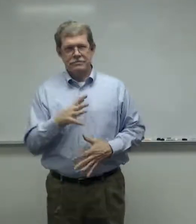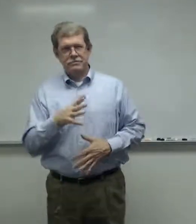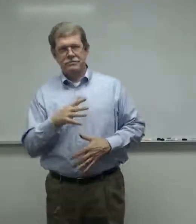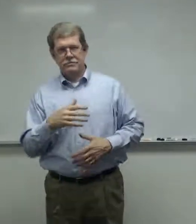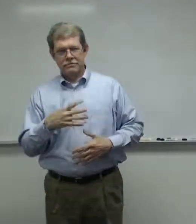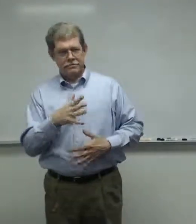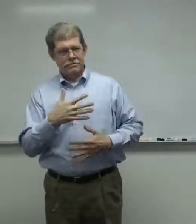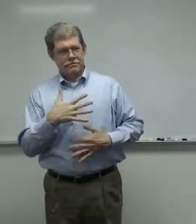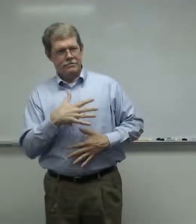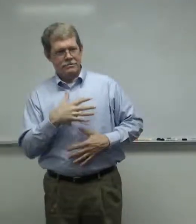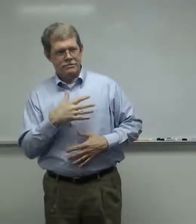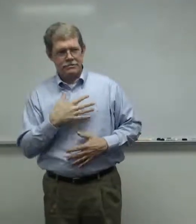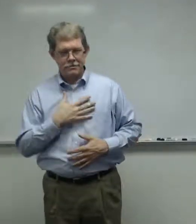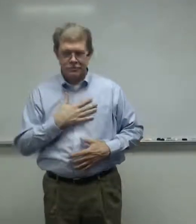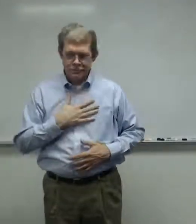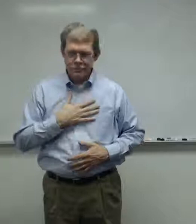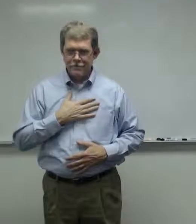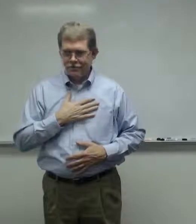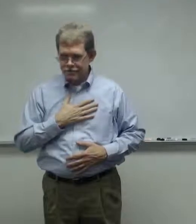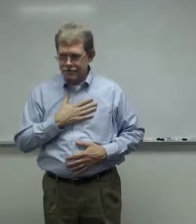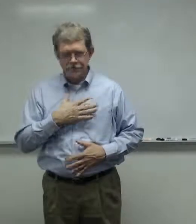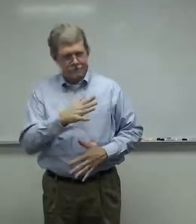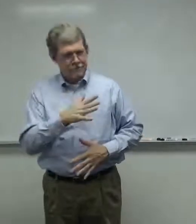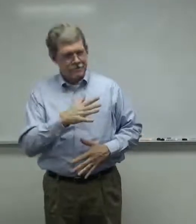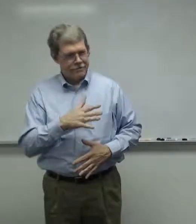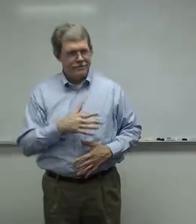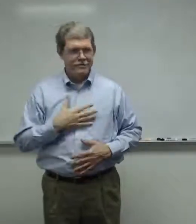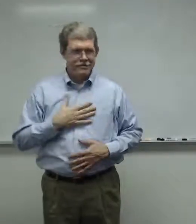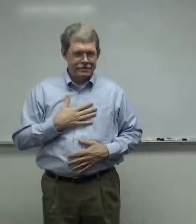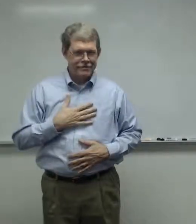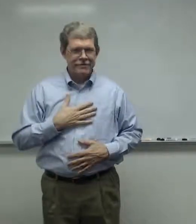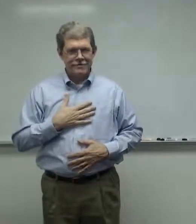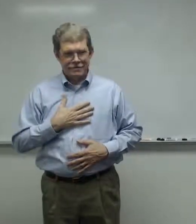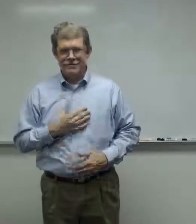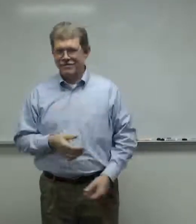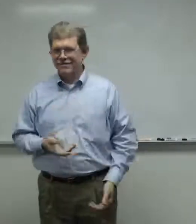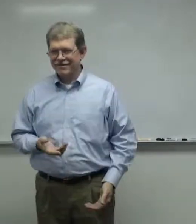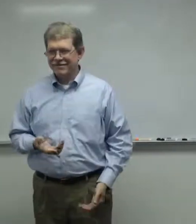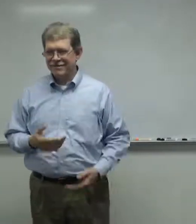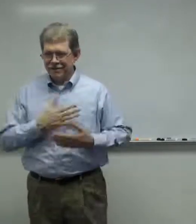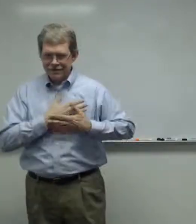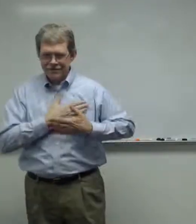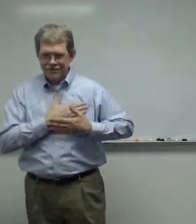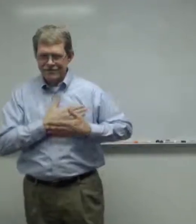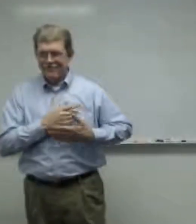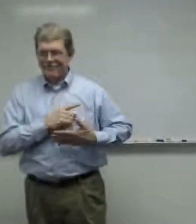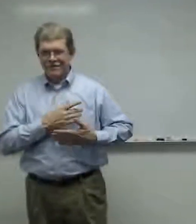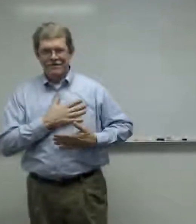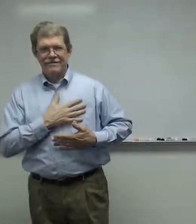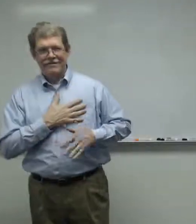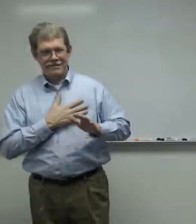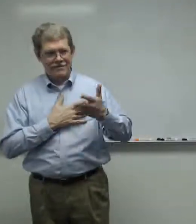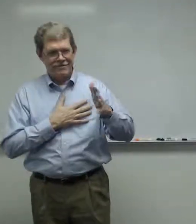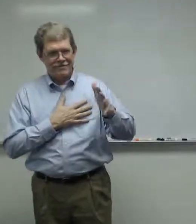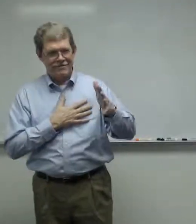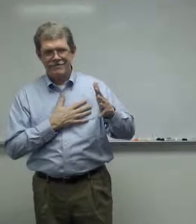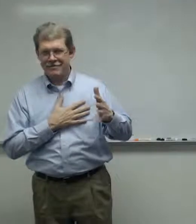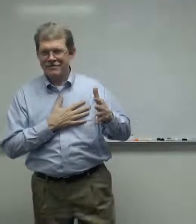Scared. And a lot of people would say, you scared me, quit. I said, I'm not quit. Your heart